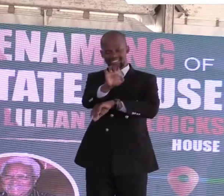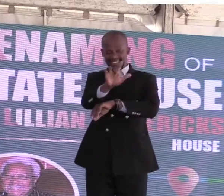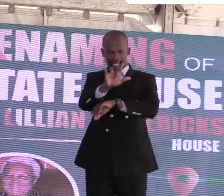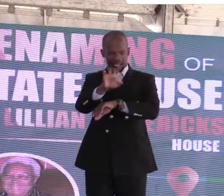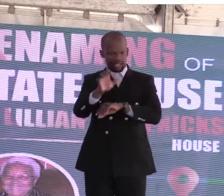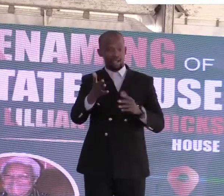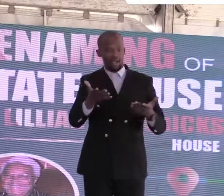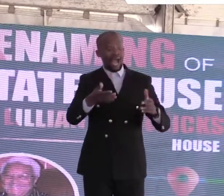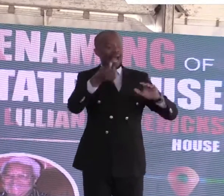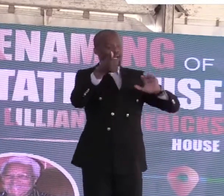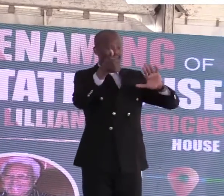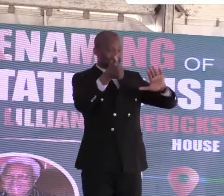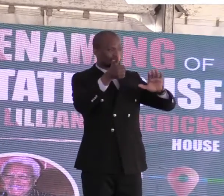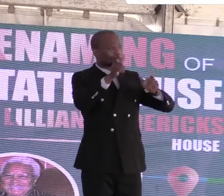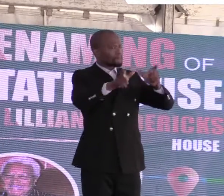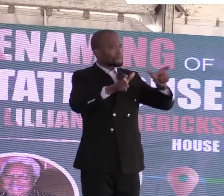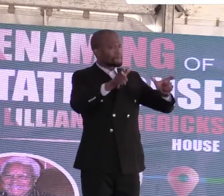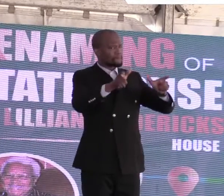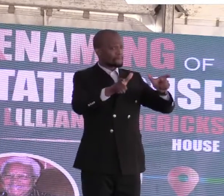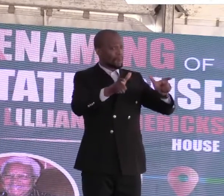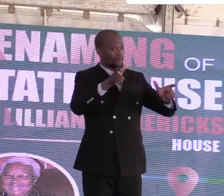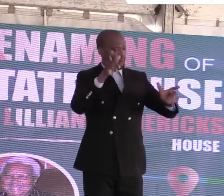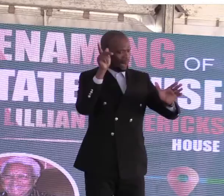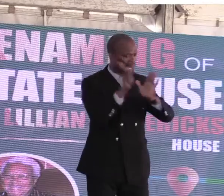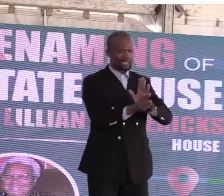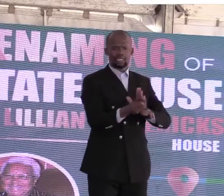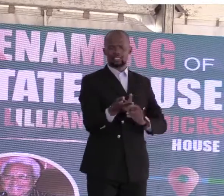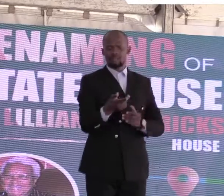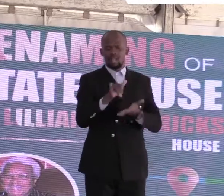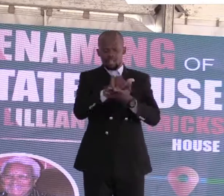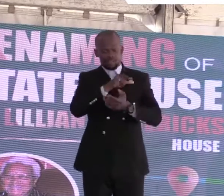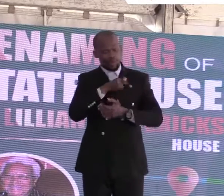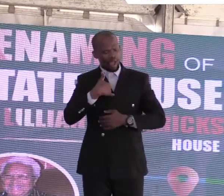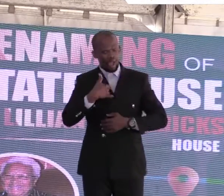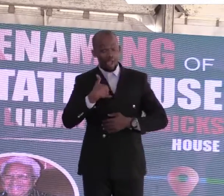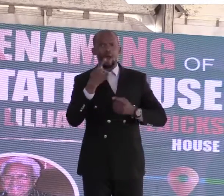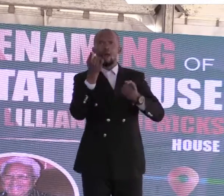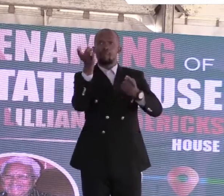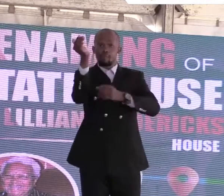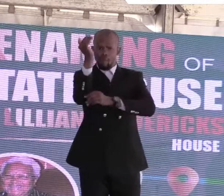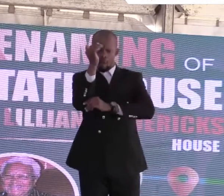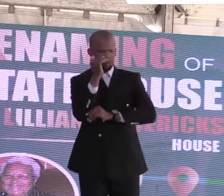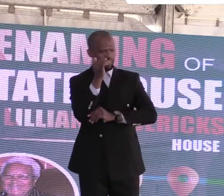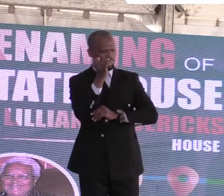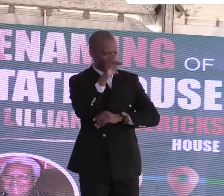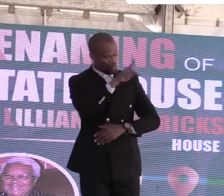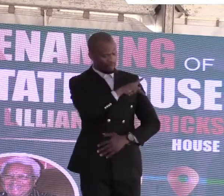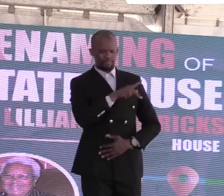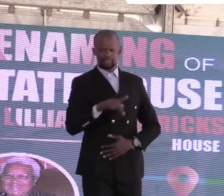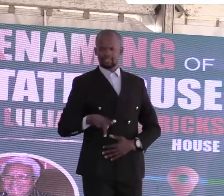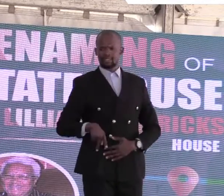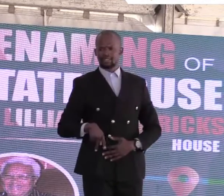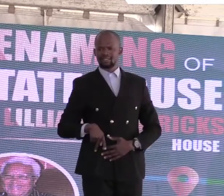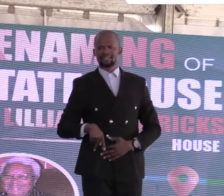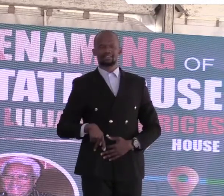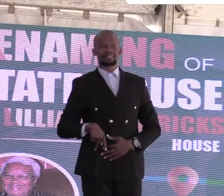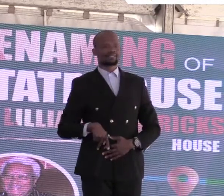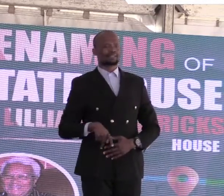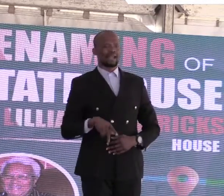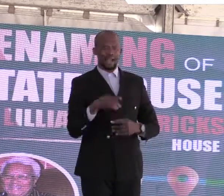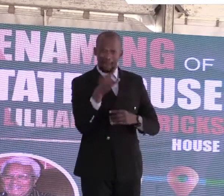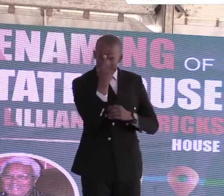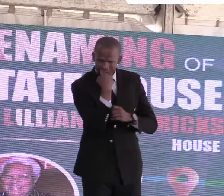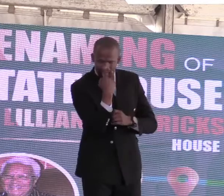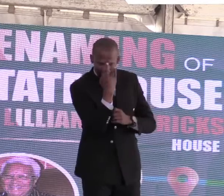people already. Hence, I am crying for President to come down. I am crying for President